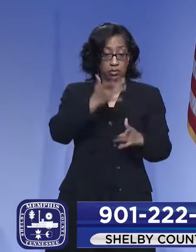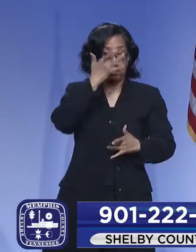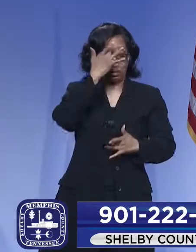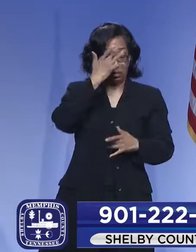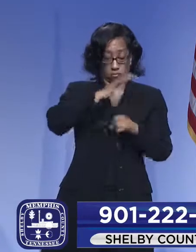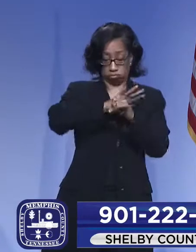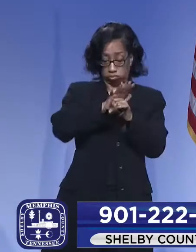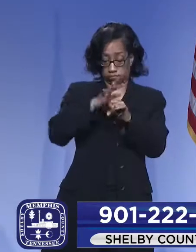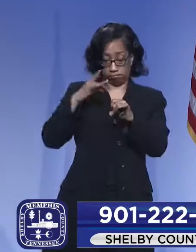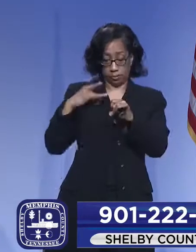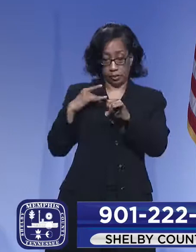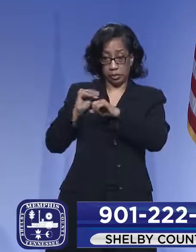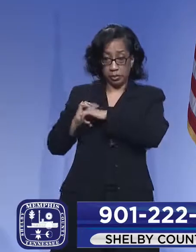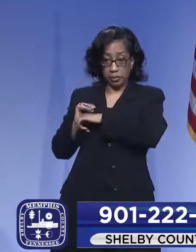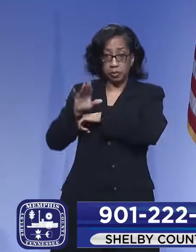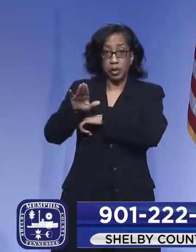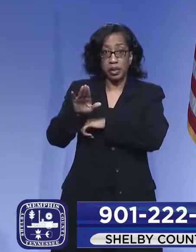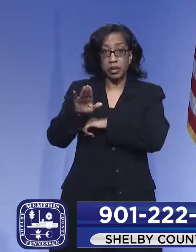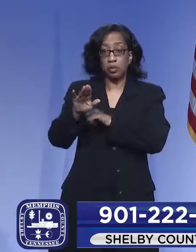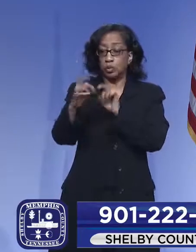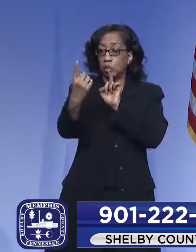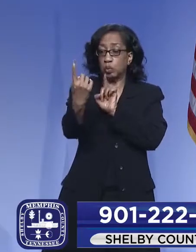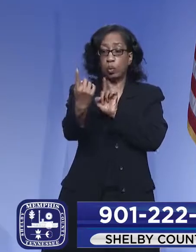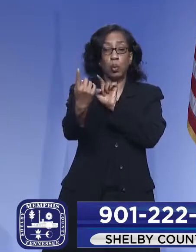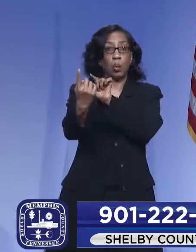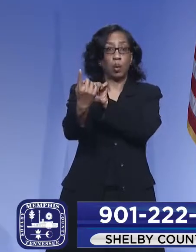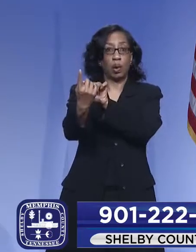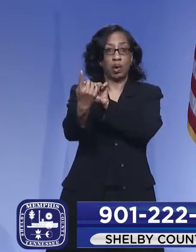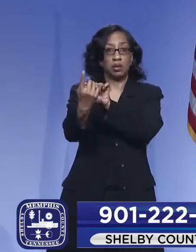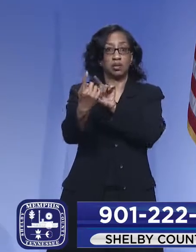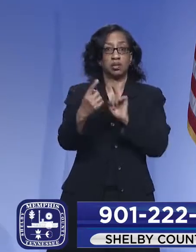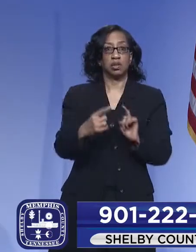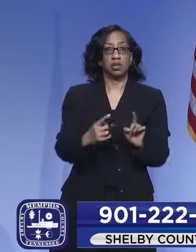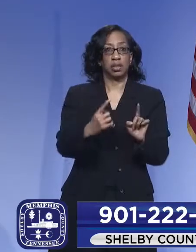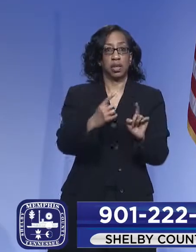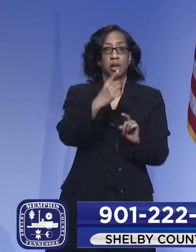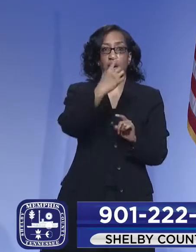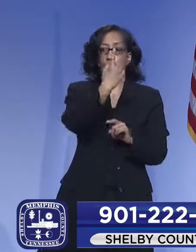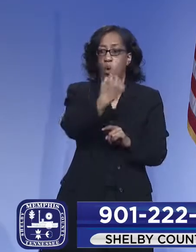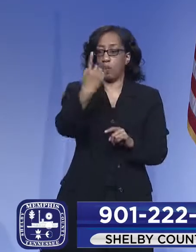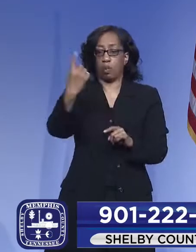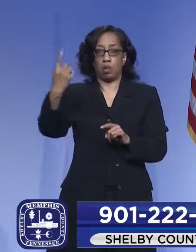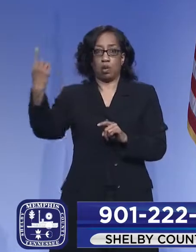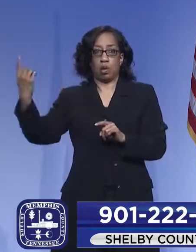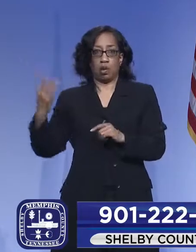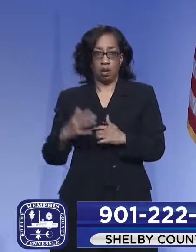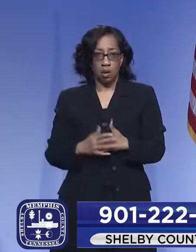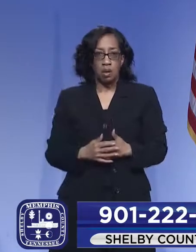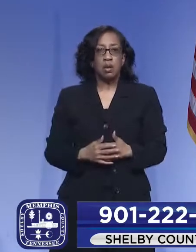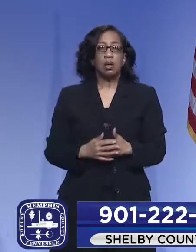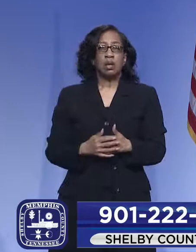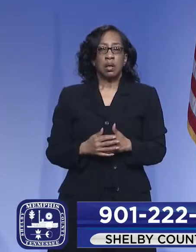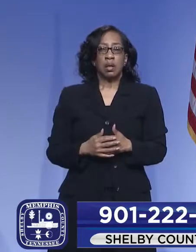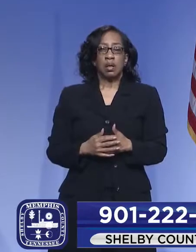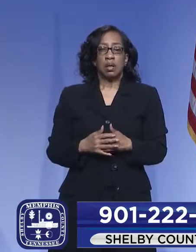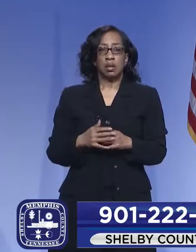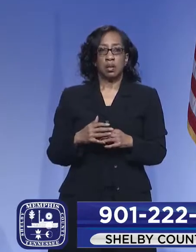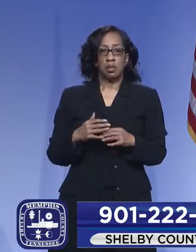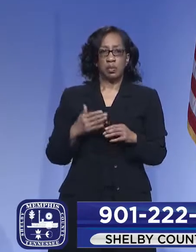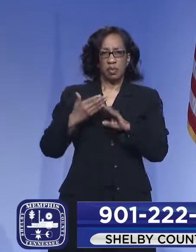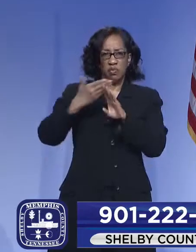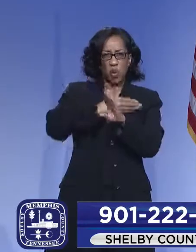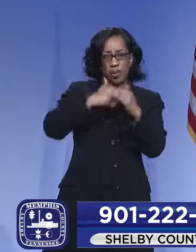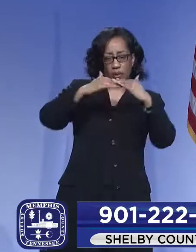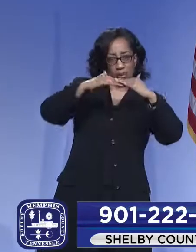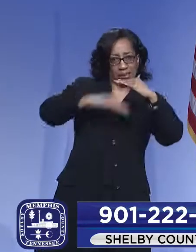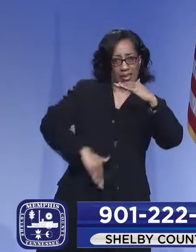again with the number of cases we have and going forward. But our positivity